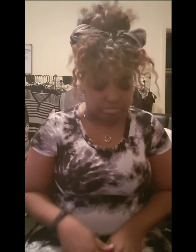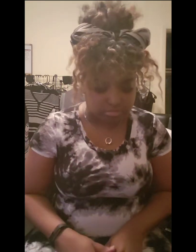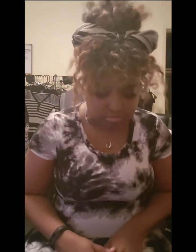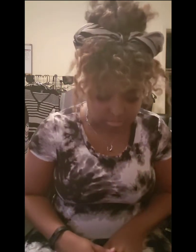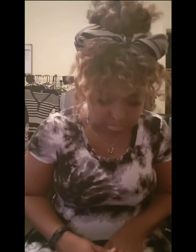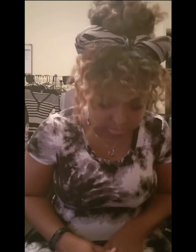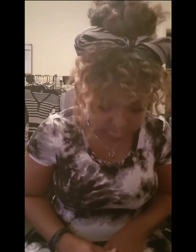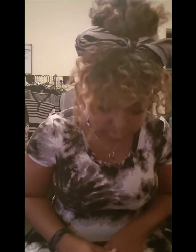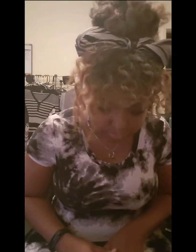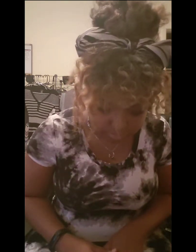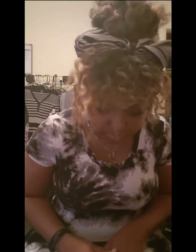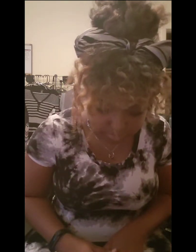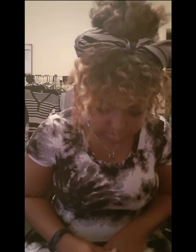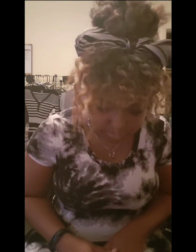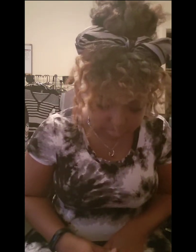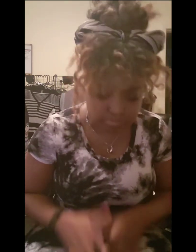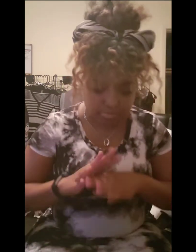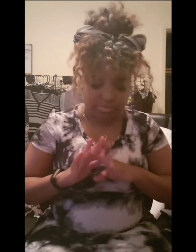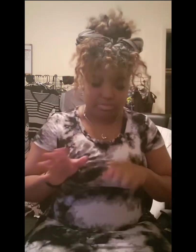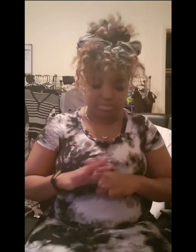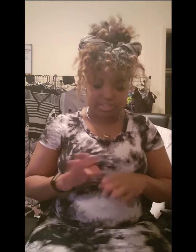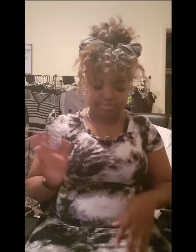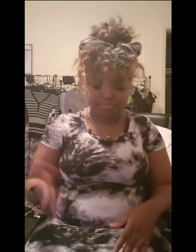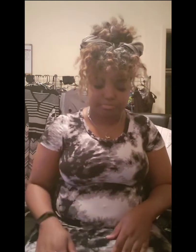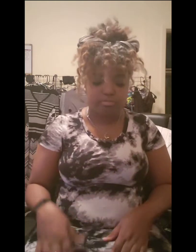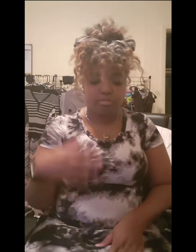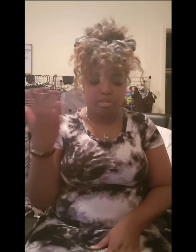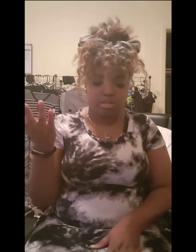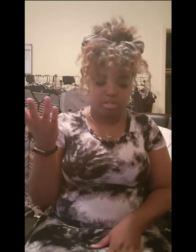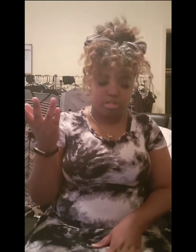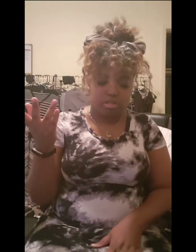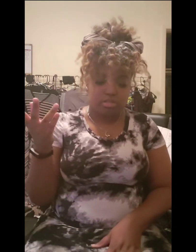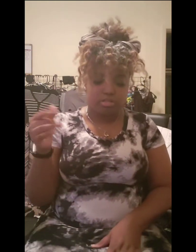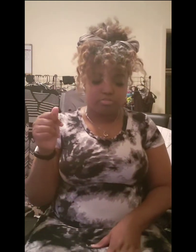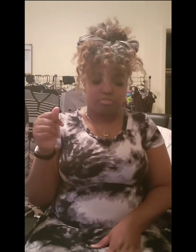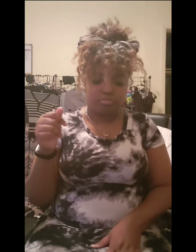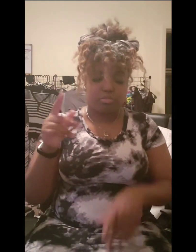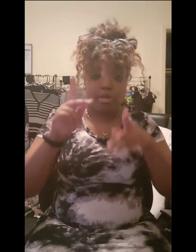set eyes too. But of course, I didn't do enough research to know that. So,